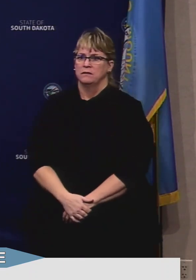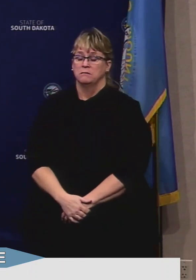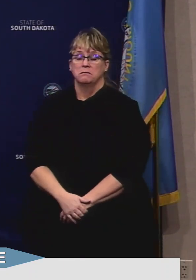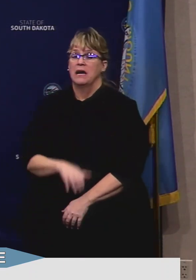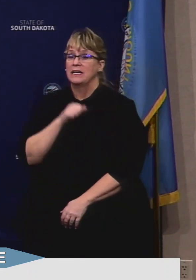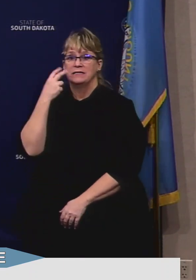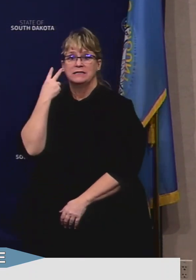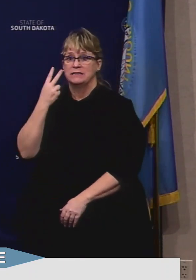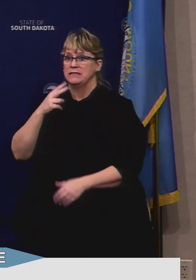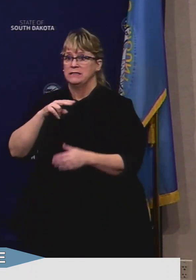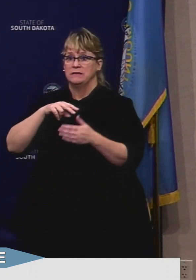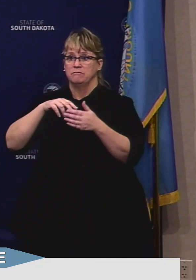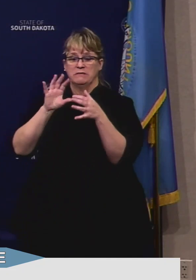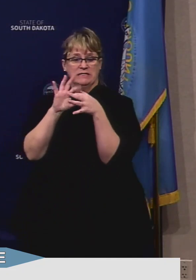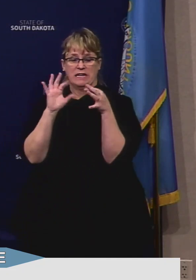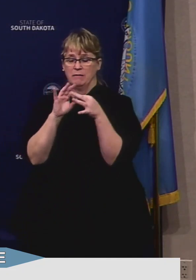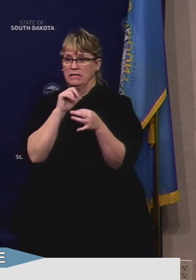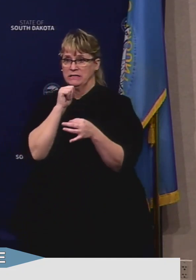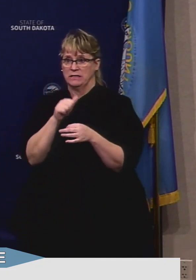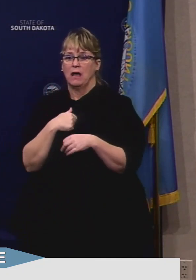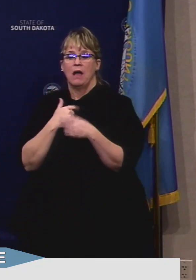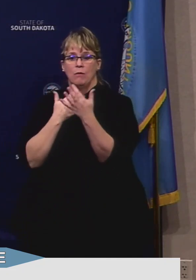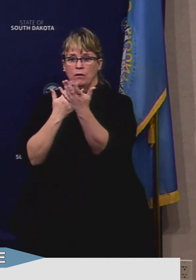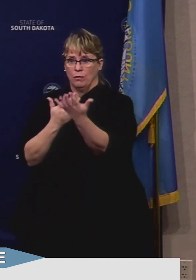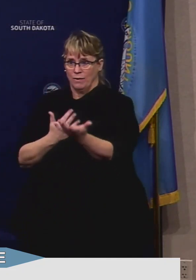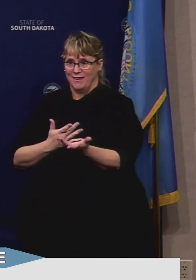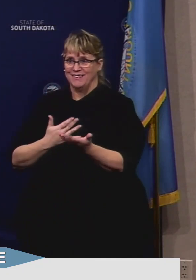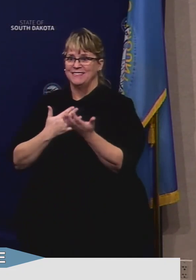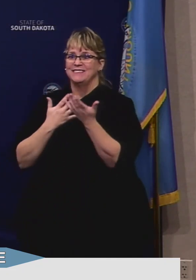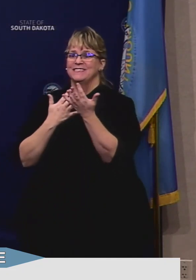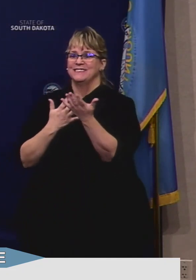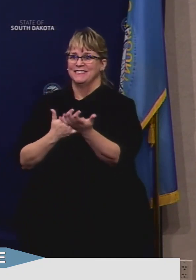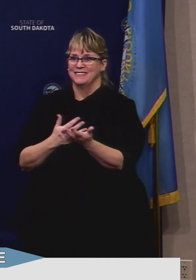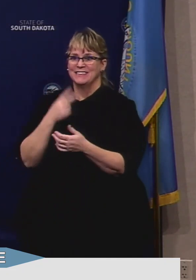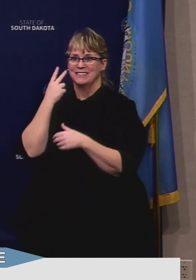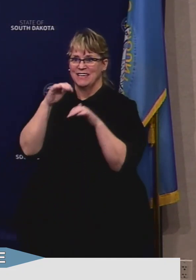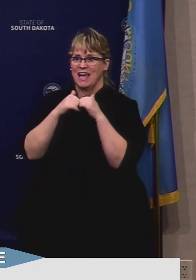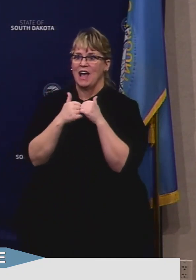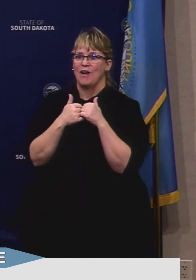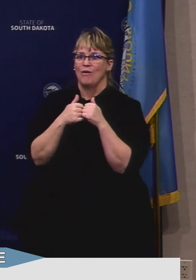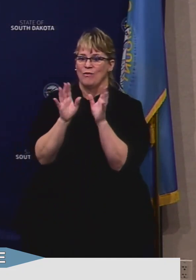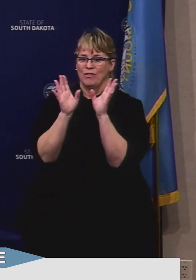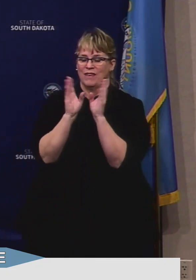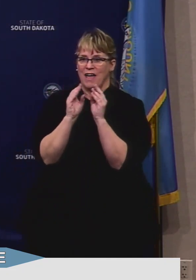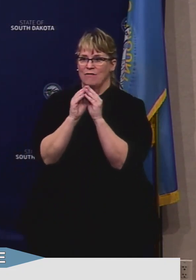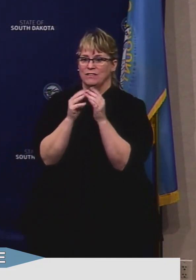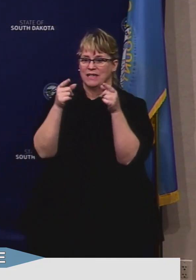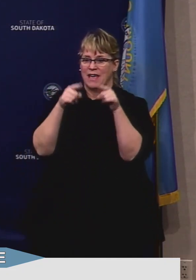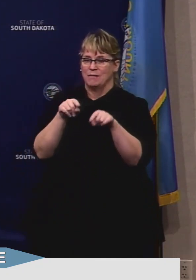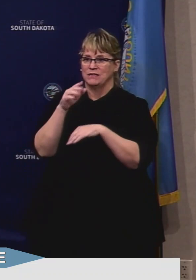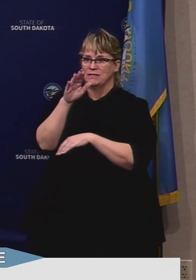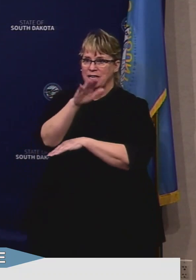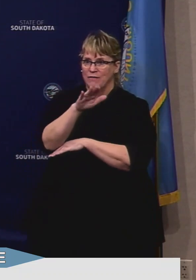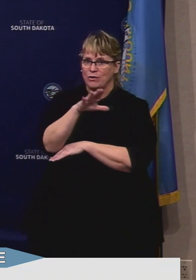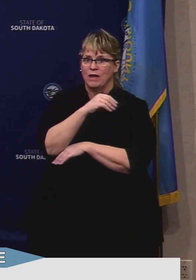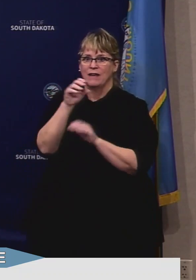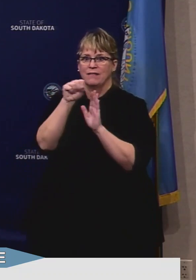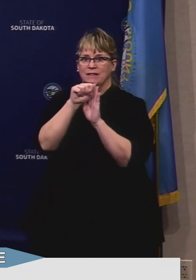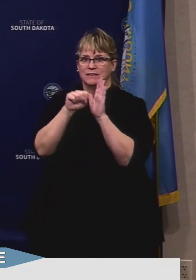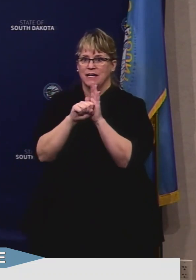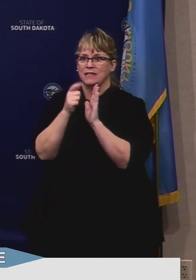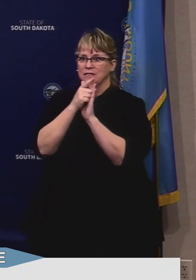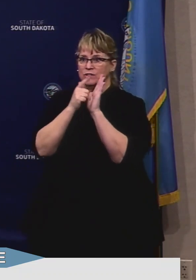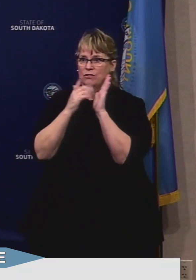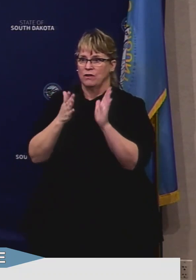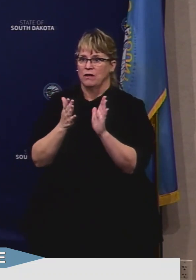his statement, and I will wait to see how the press conference goes this afternoon and the state's attorney before